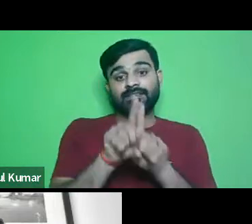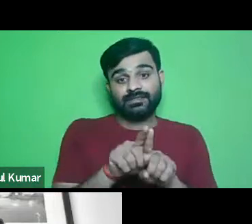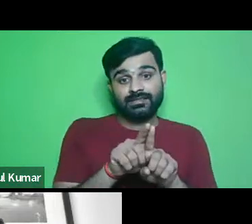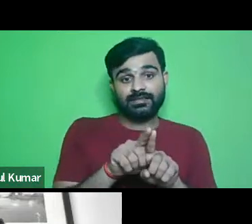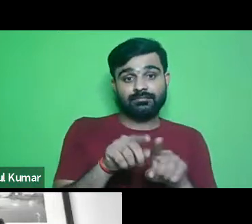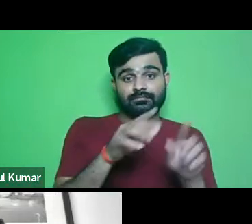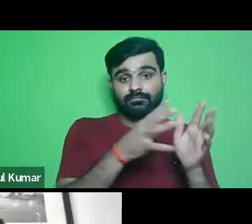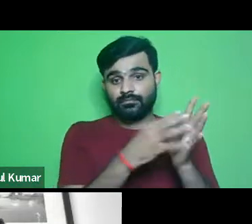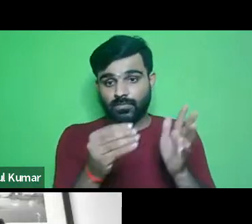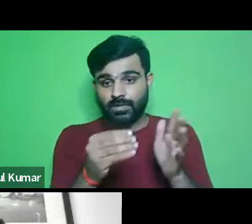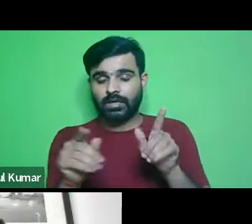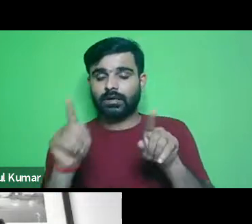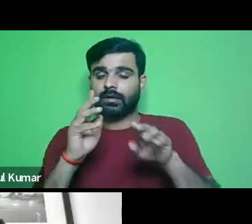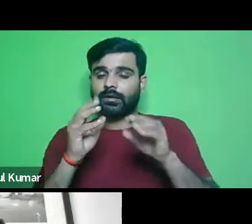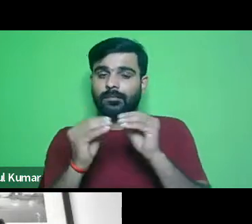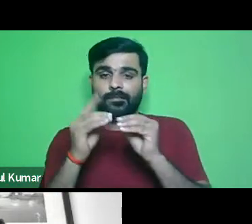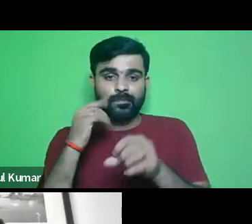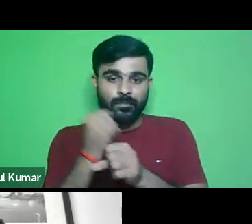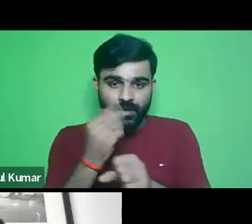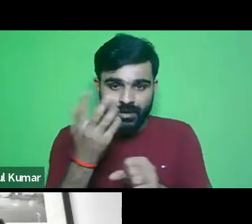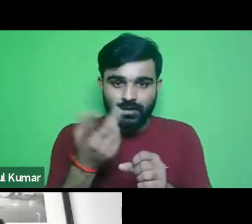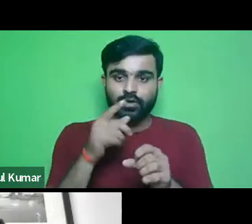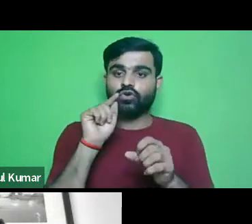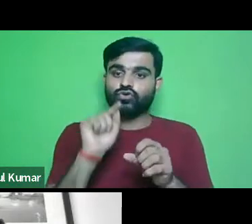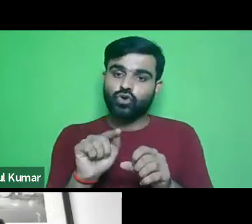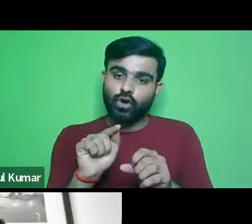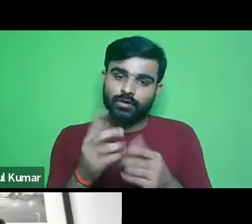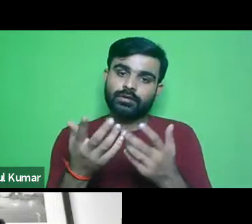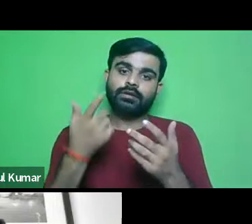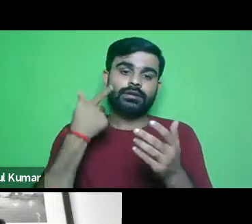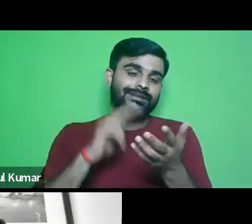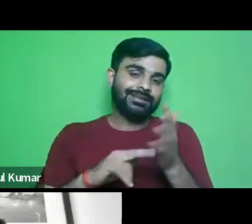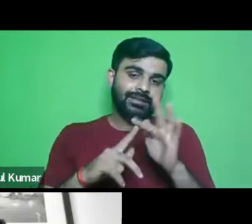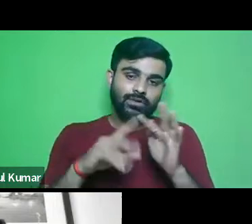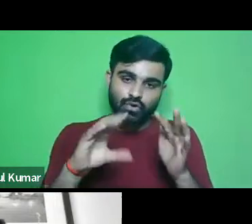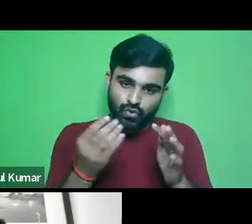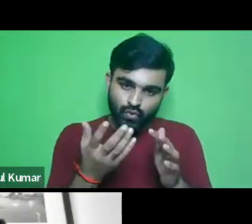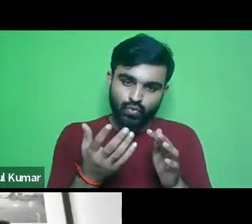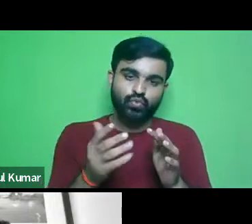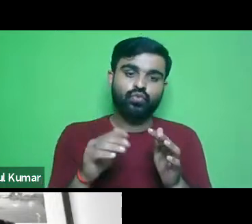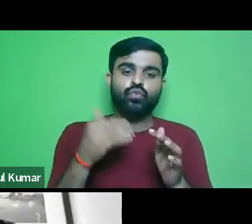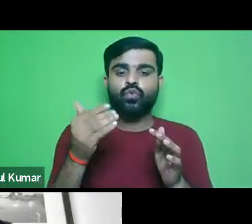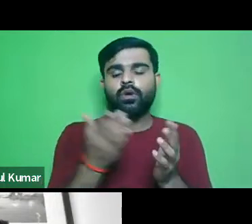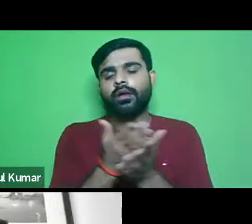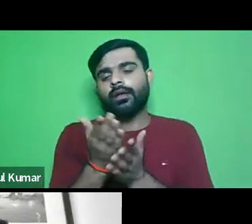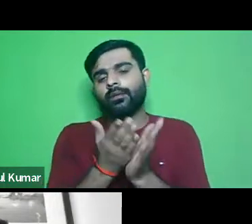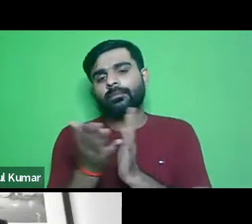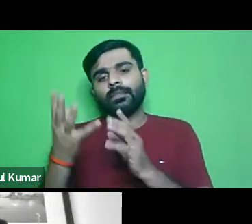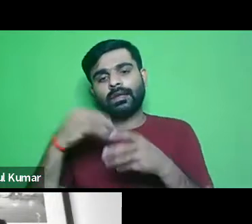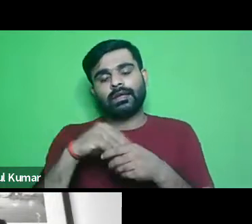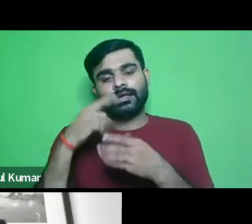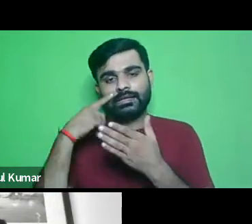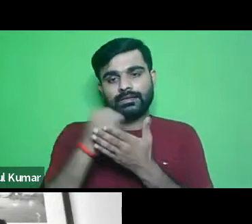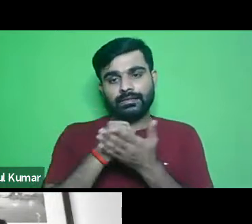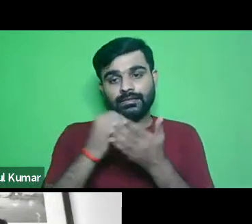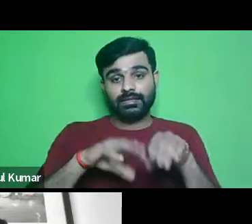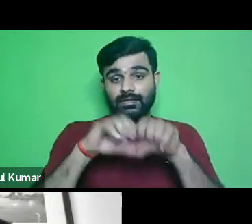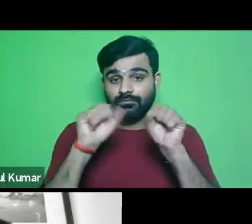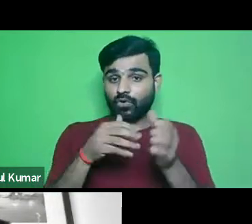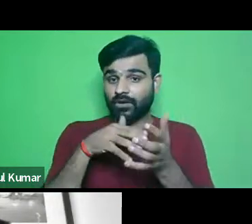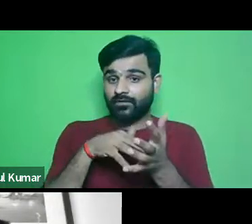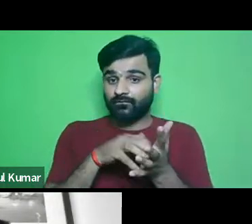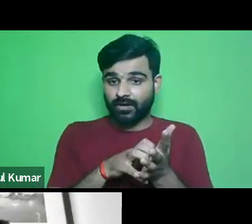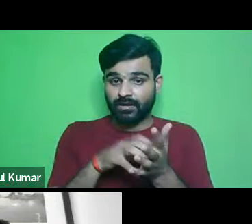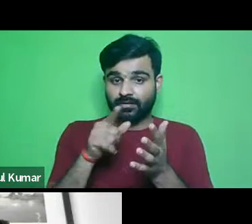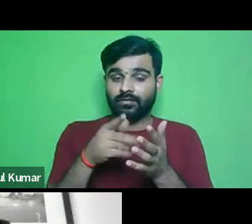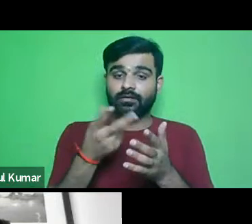Diffusion, Midjourney, Dolly 2, and when the weights for such pre-trained models are leaked, they